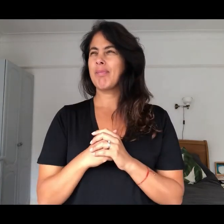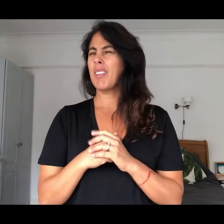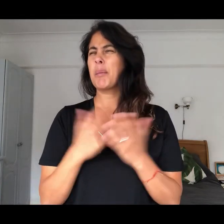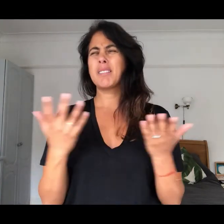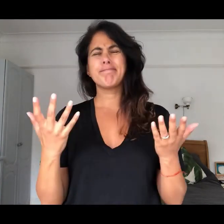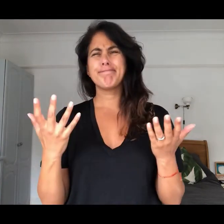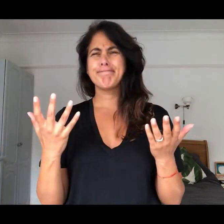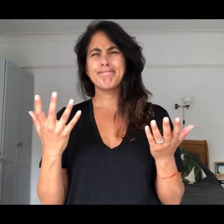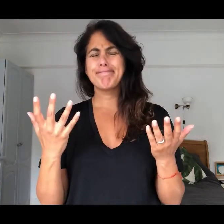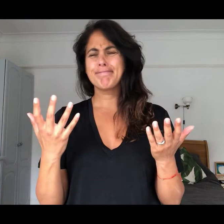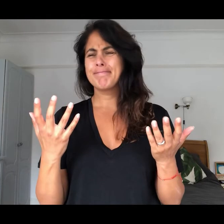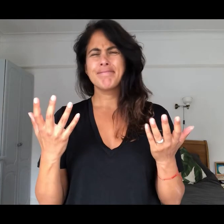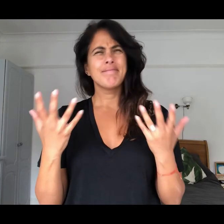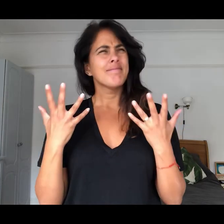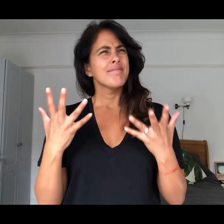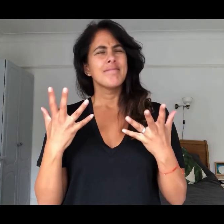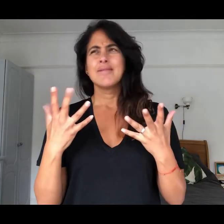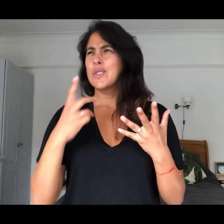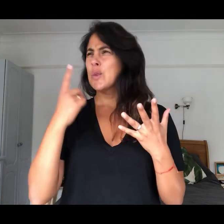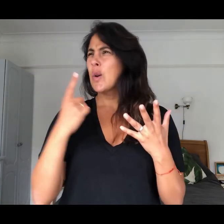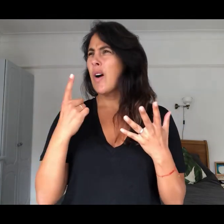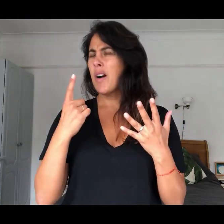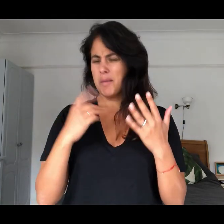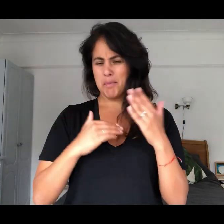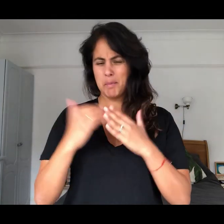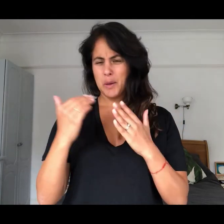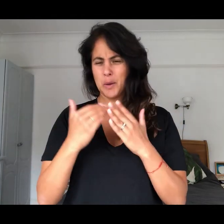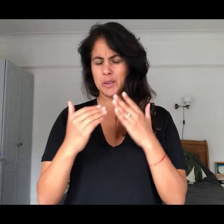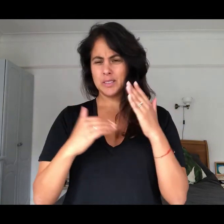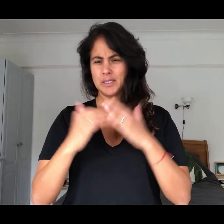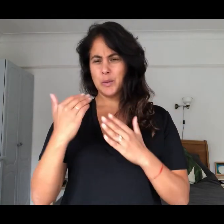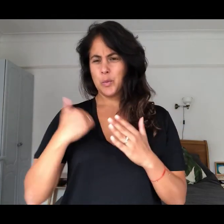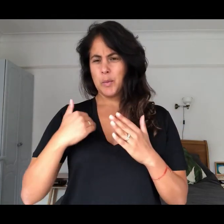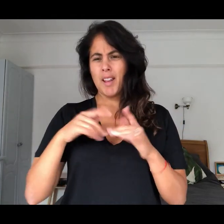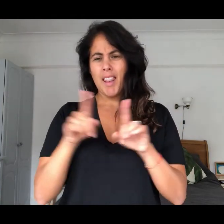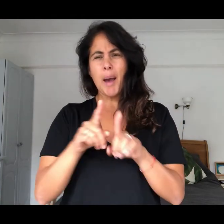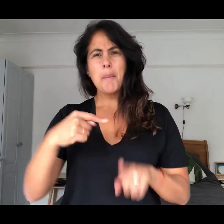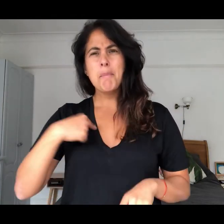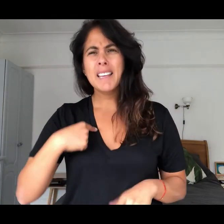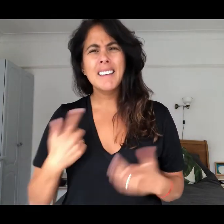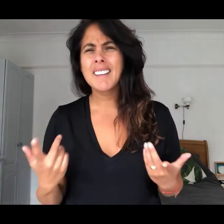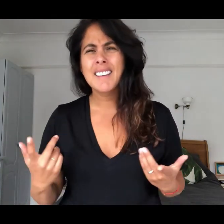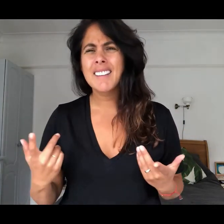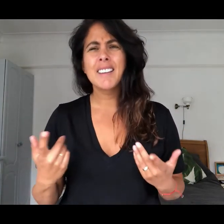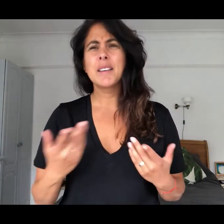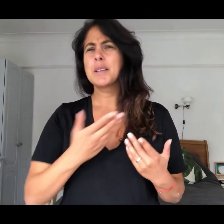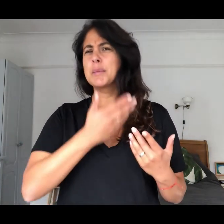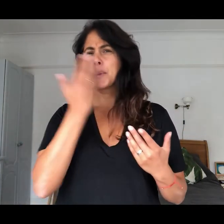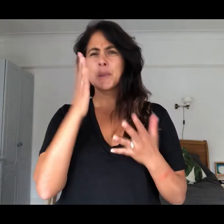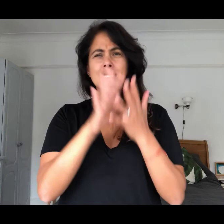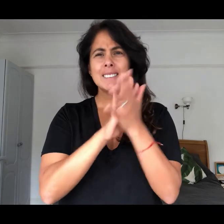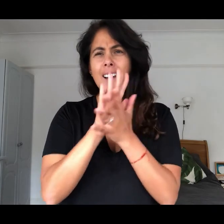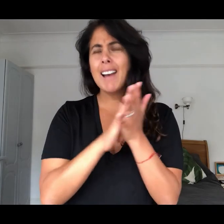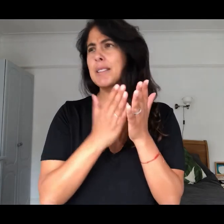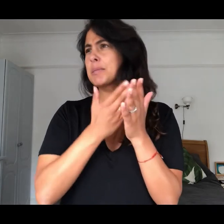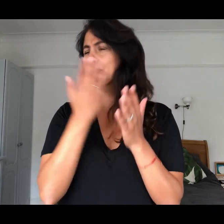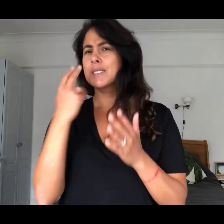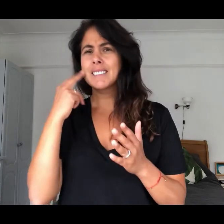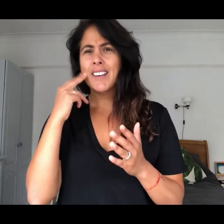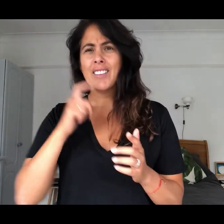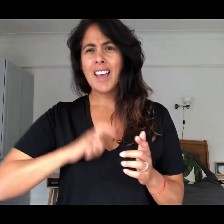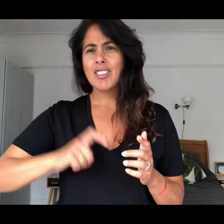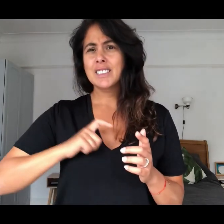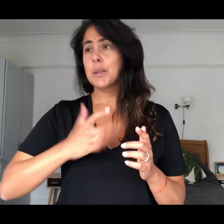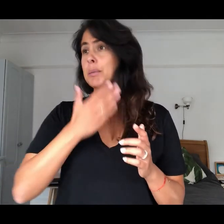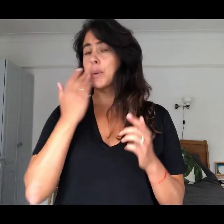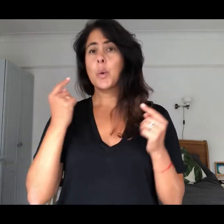woman. But what drives me mad is that you can't build a woman like me. No shiny characters, no